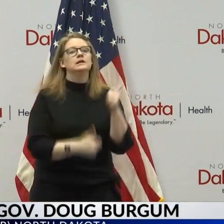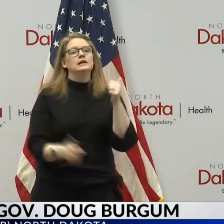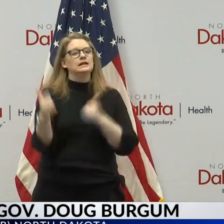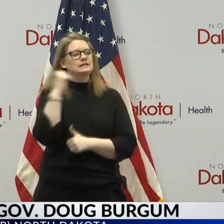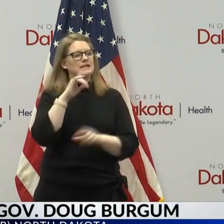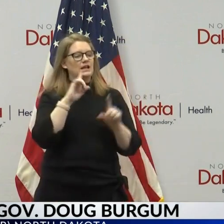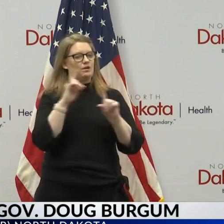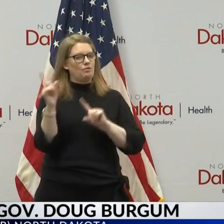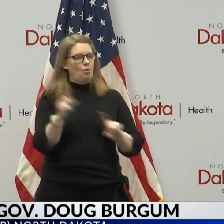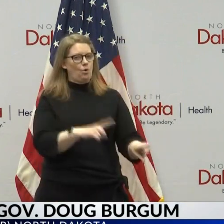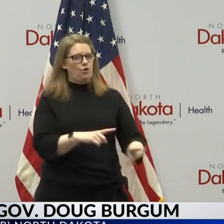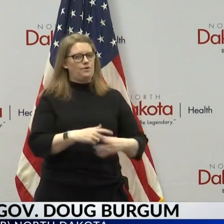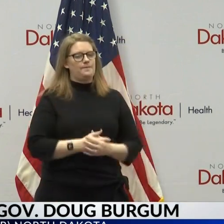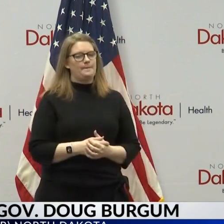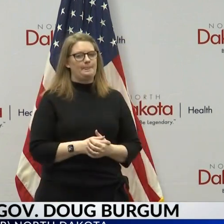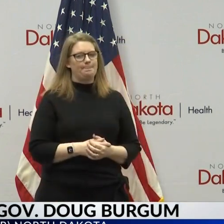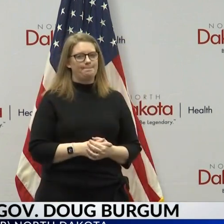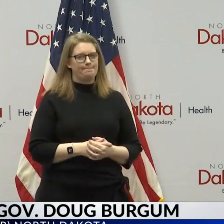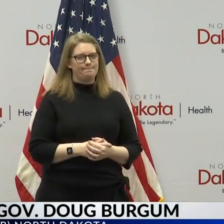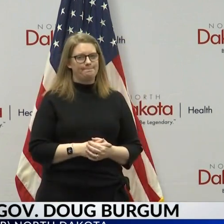today.